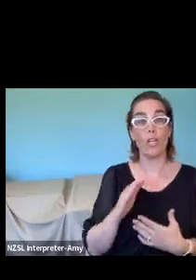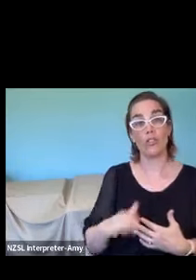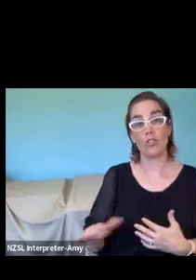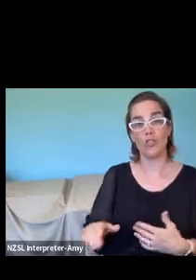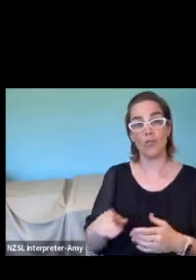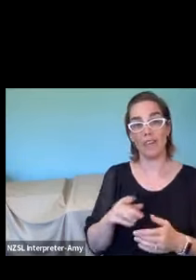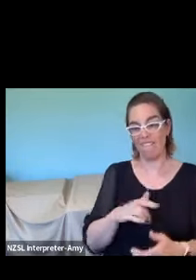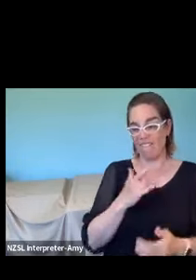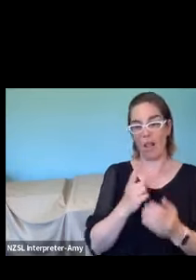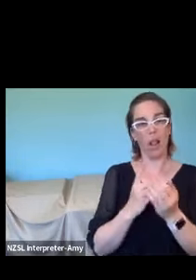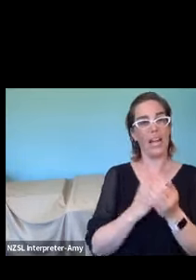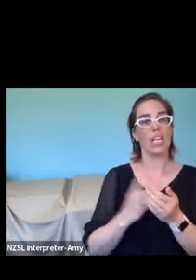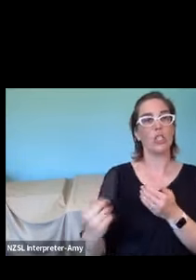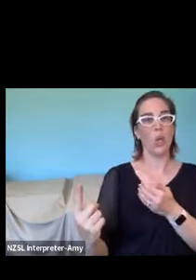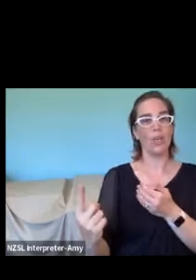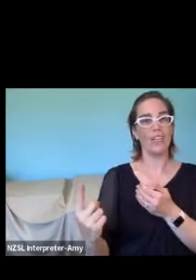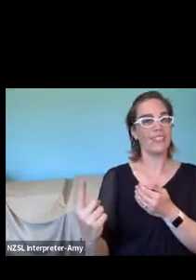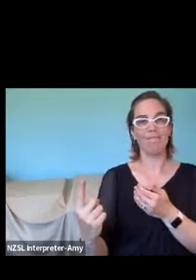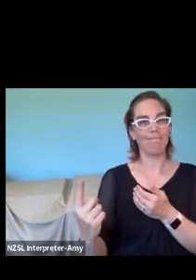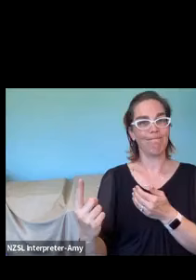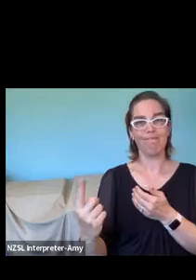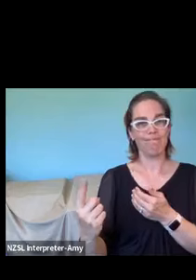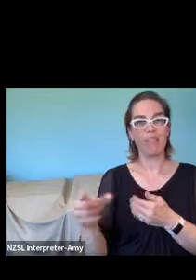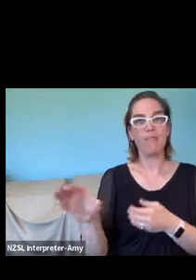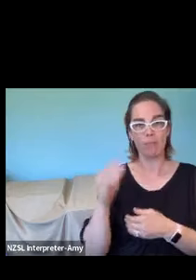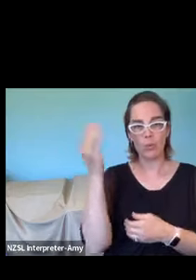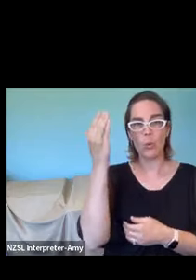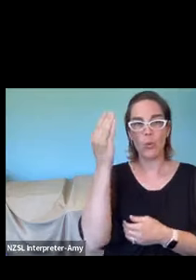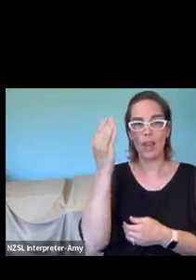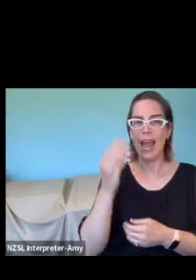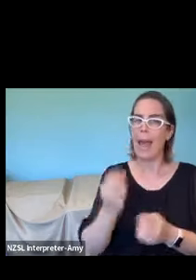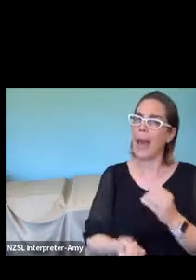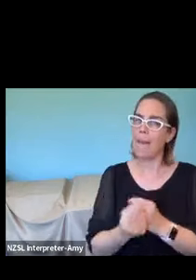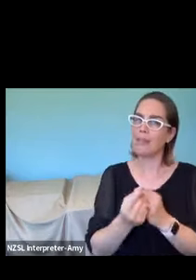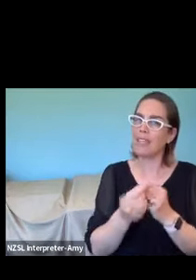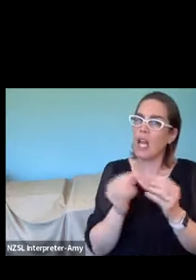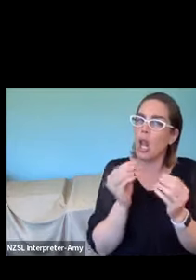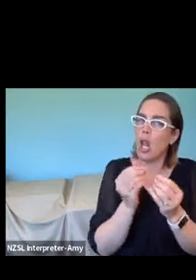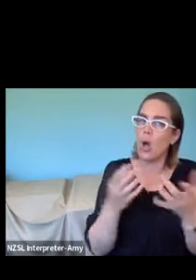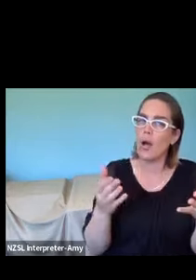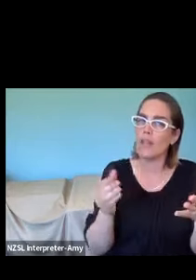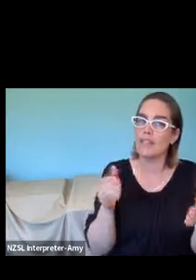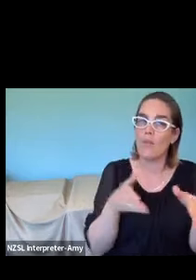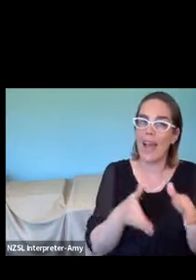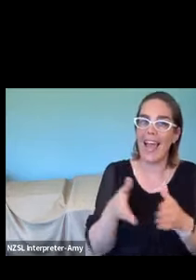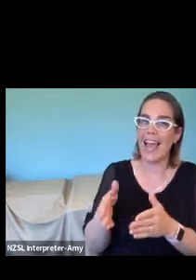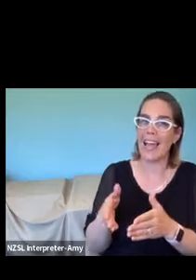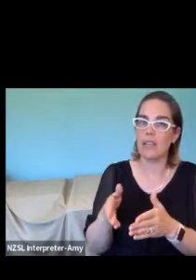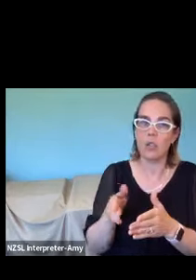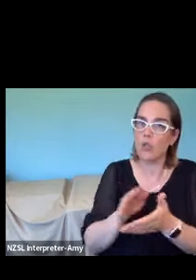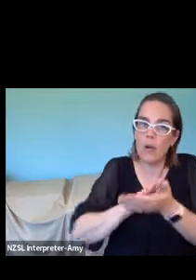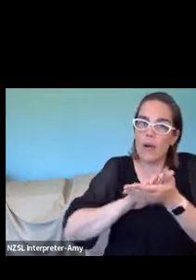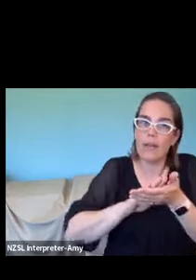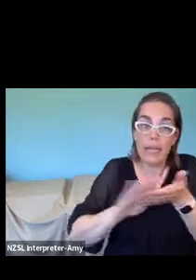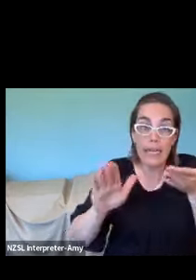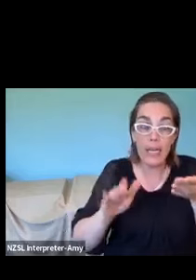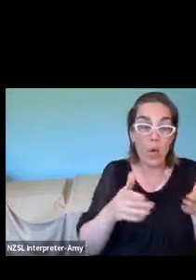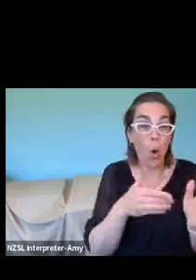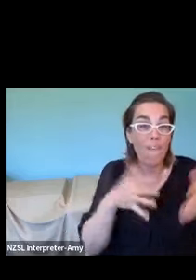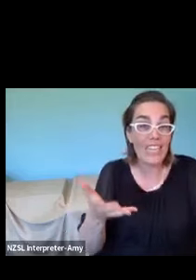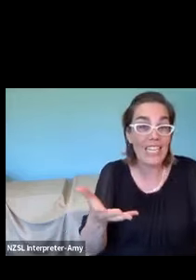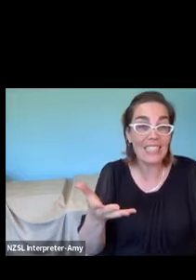from school. And this happens in really subtle ways. And I really want to emphasise the subtlety that sometimes this happens for